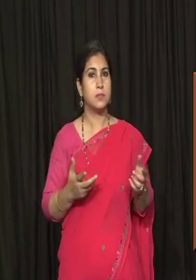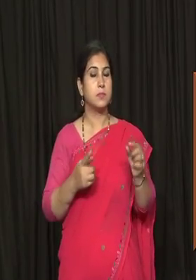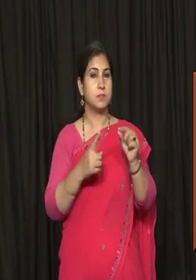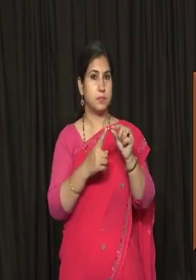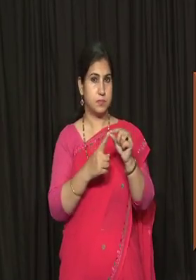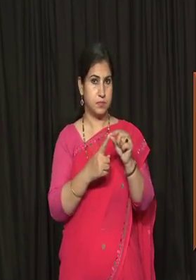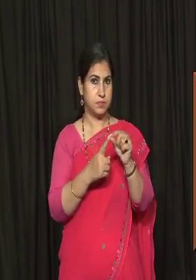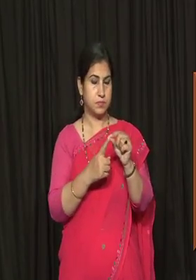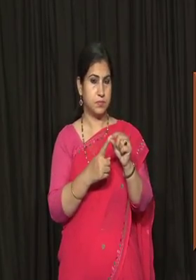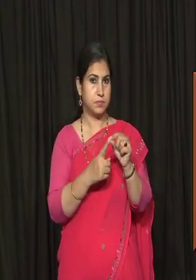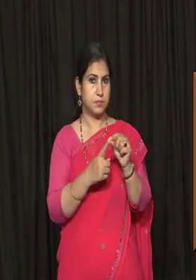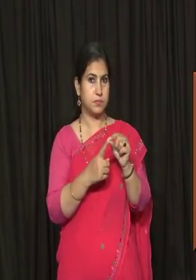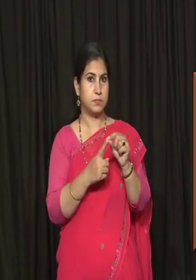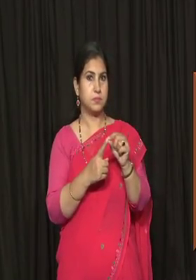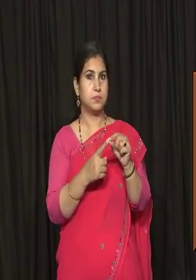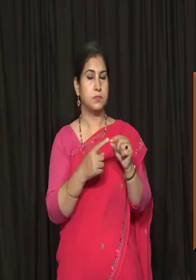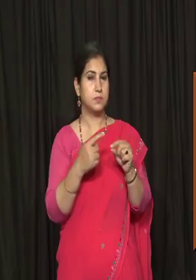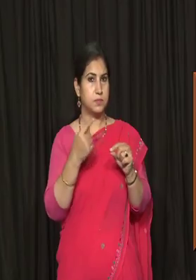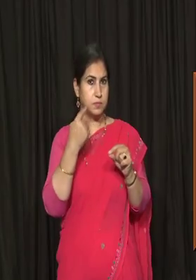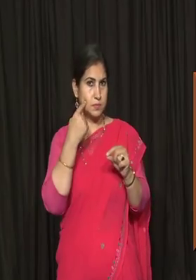Piedmont, Sardinia.